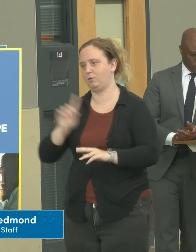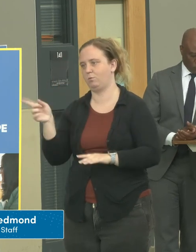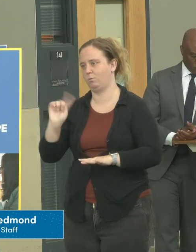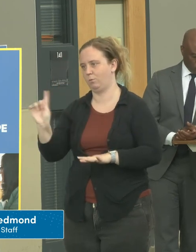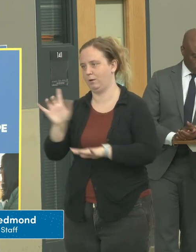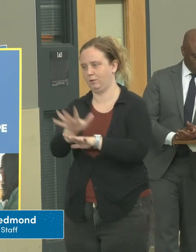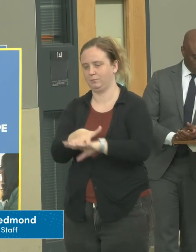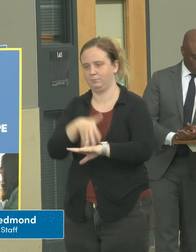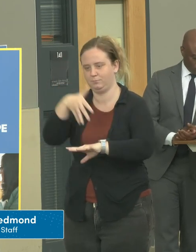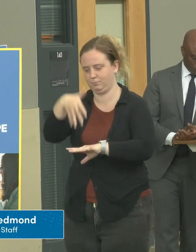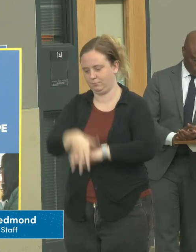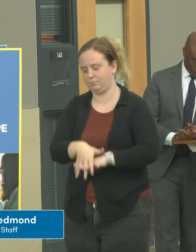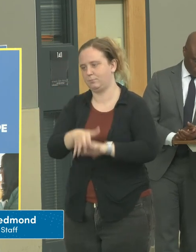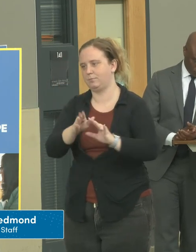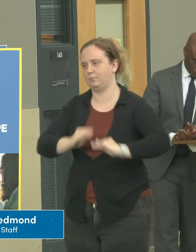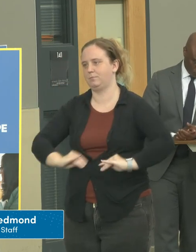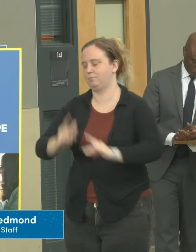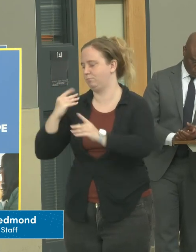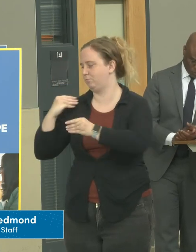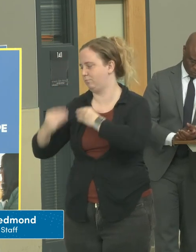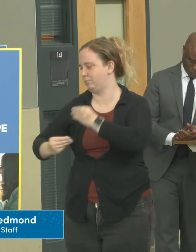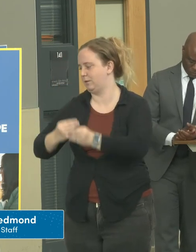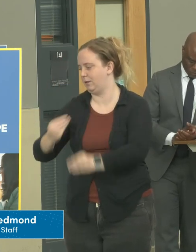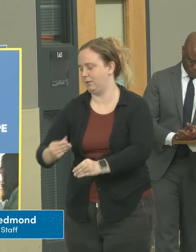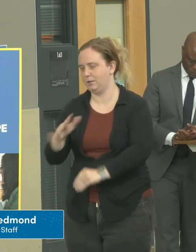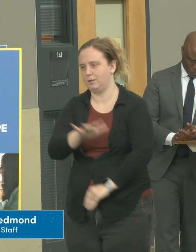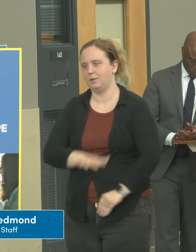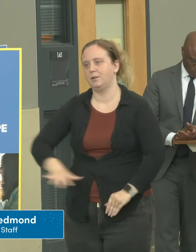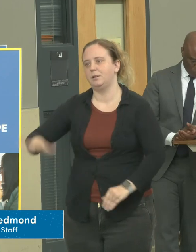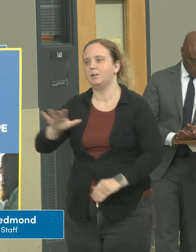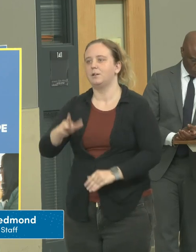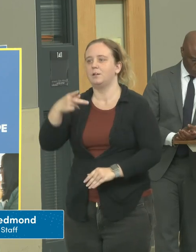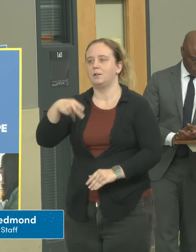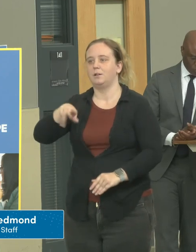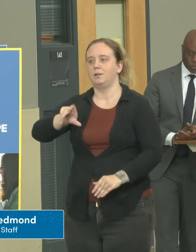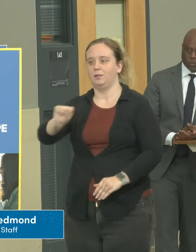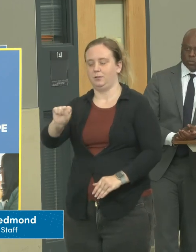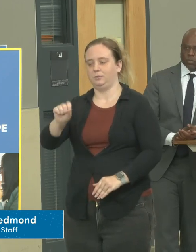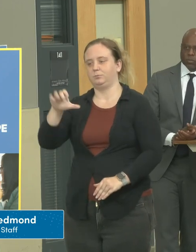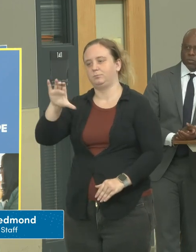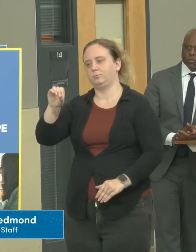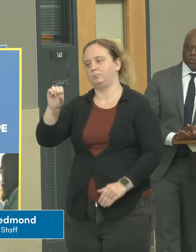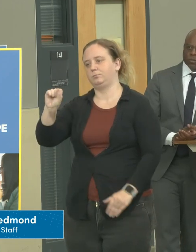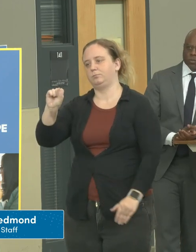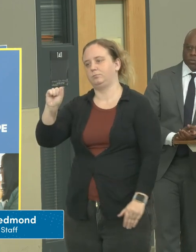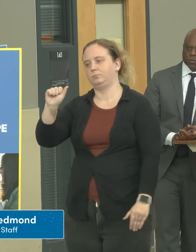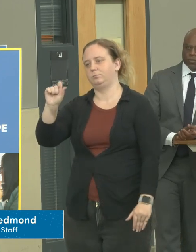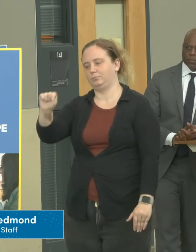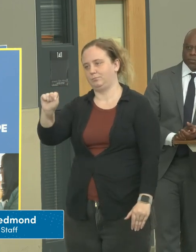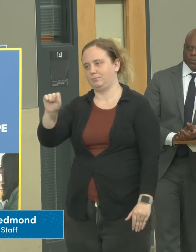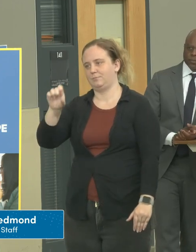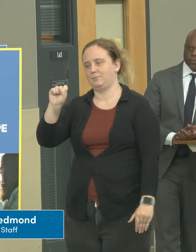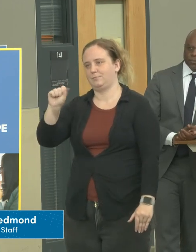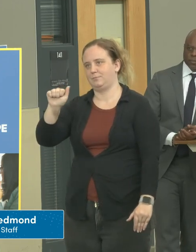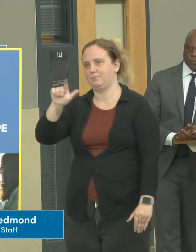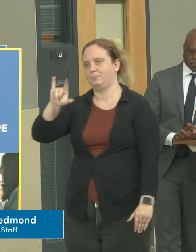traditional territories of the Puget Sound Coast Salish people.